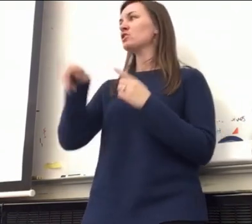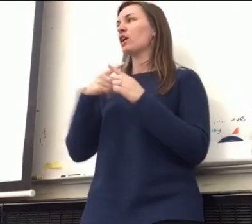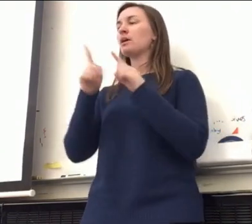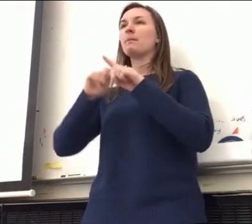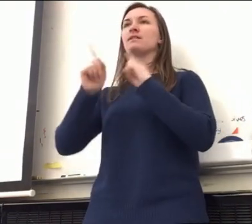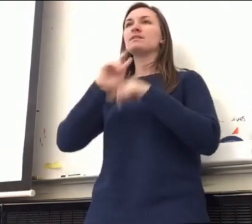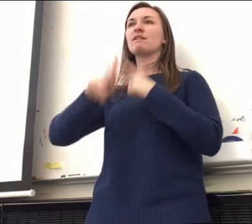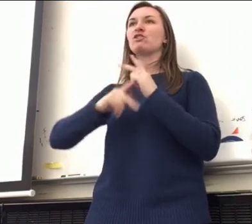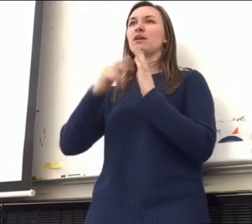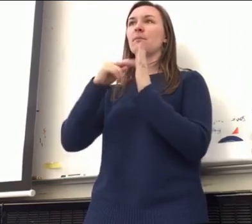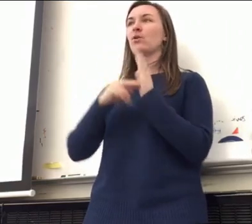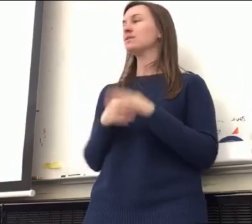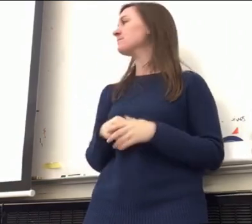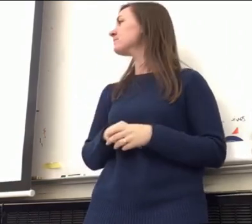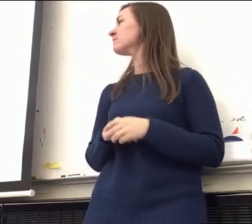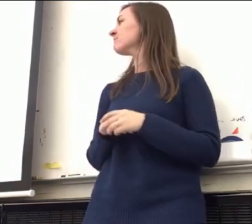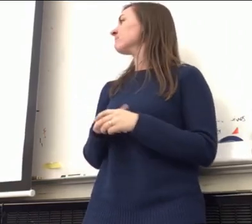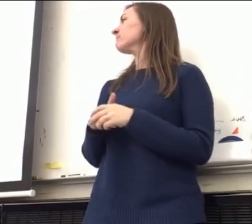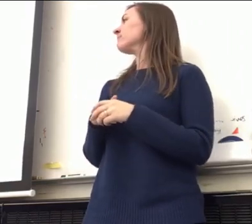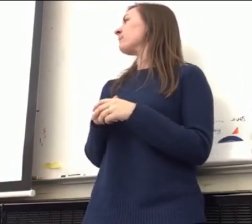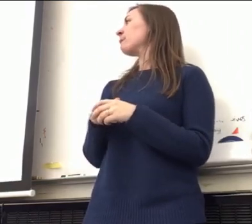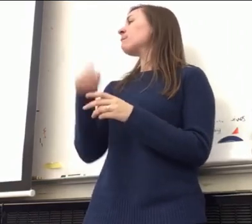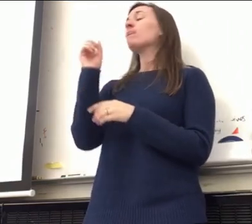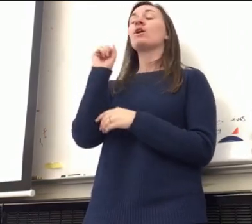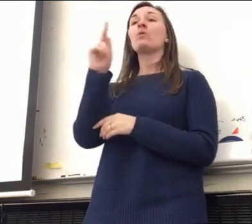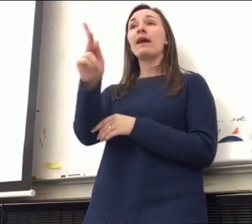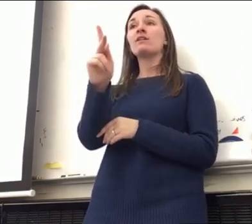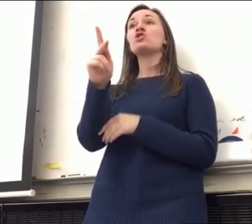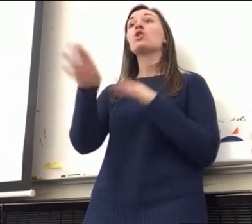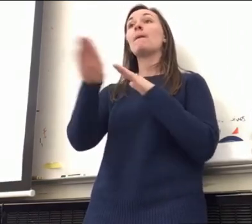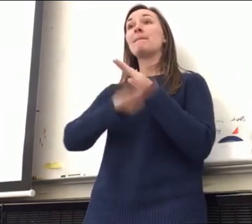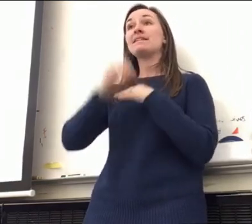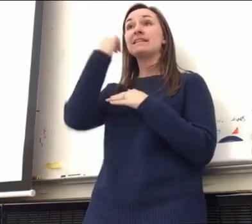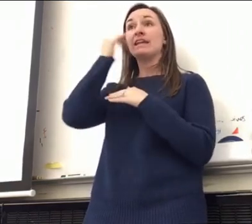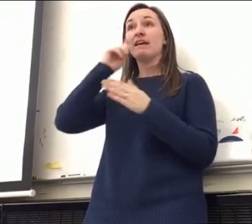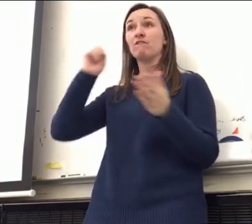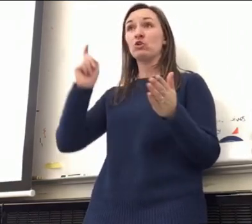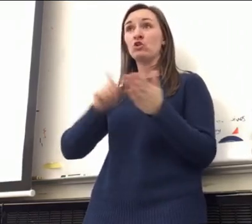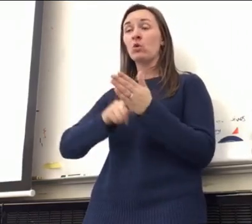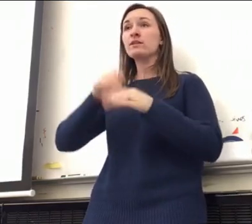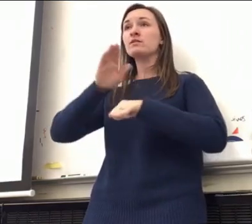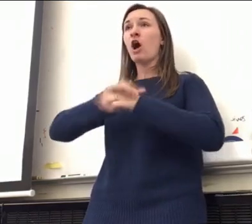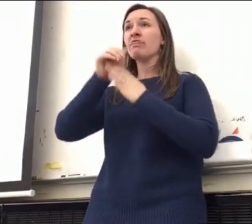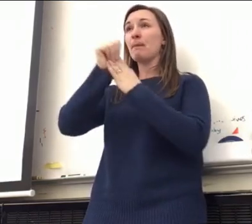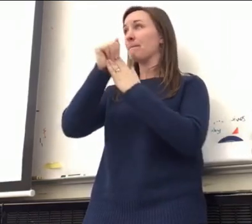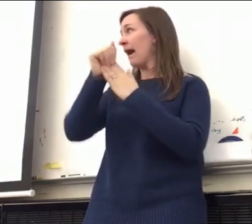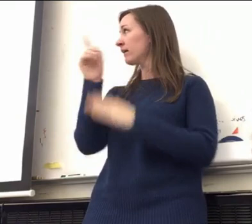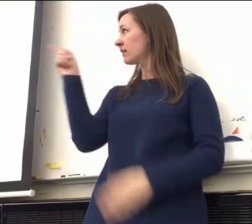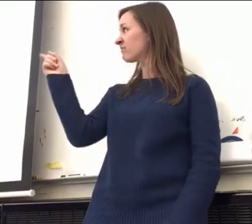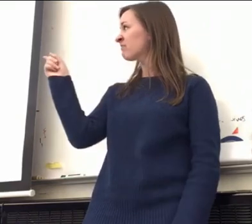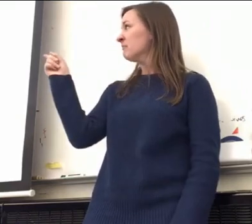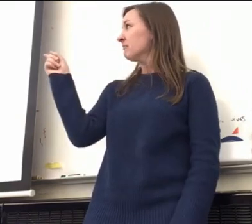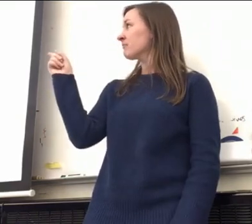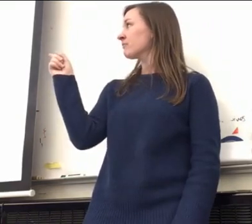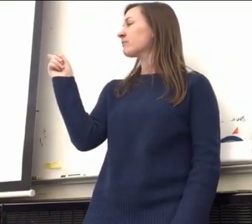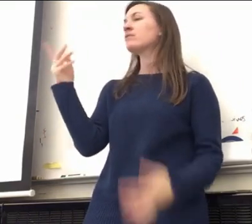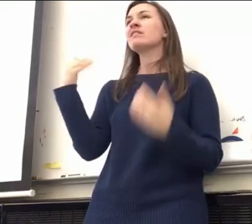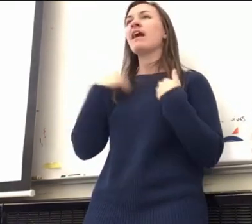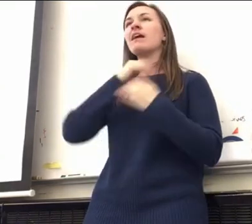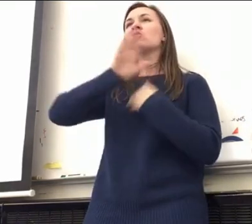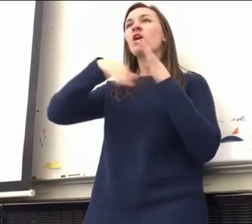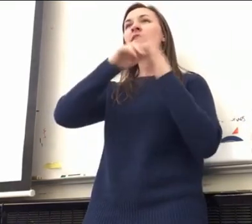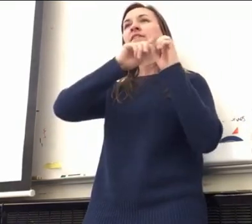Okay. So, here's what you need. Basically, if you notice, on your packet that has all of